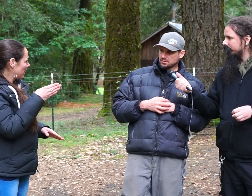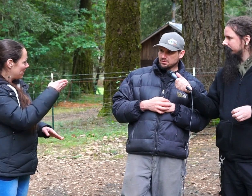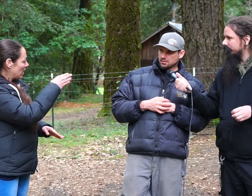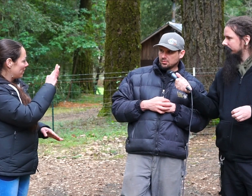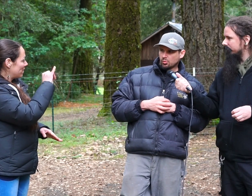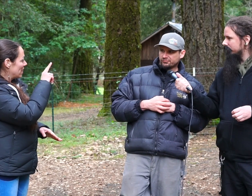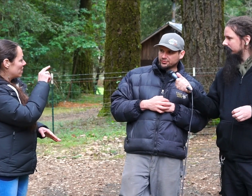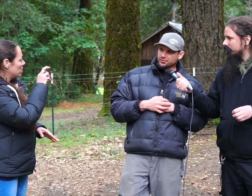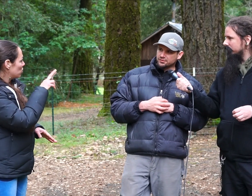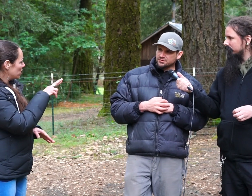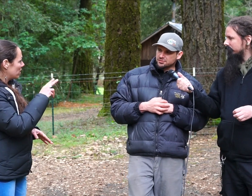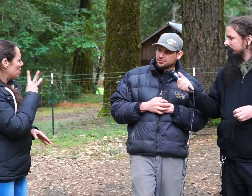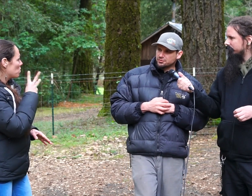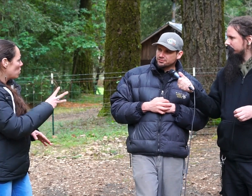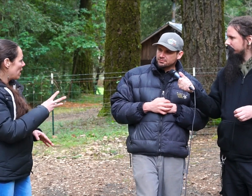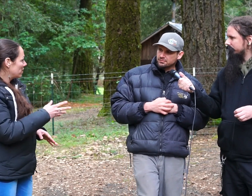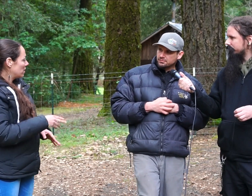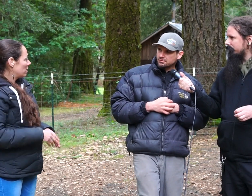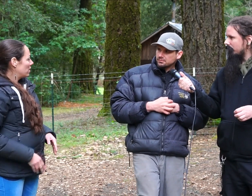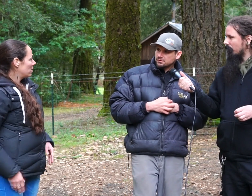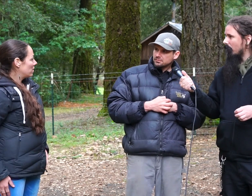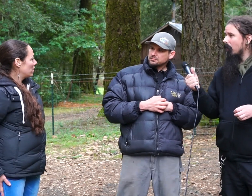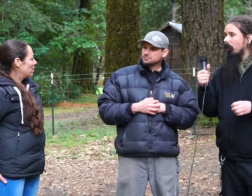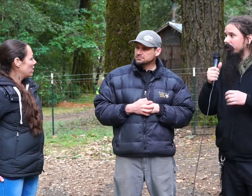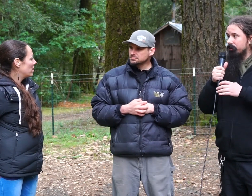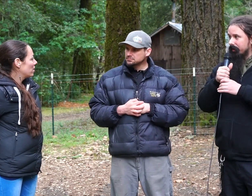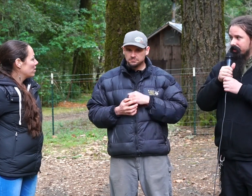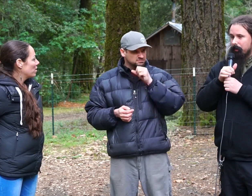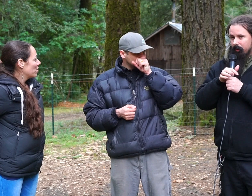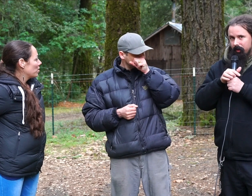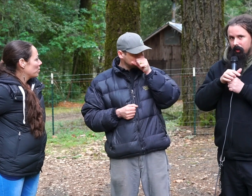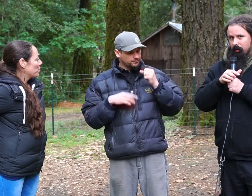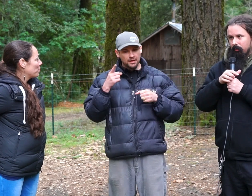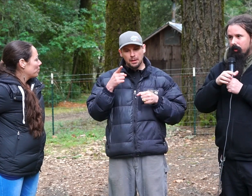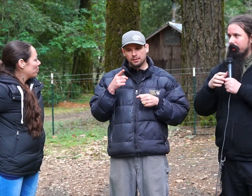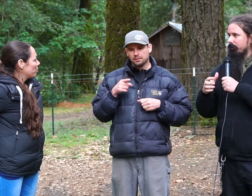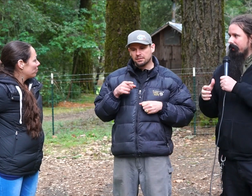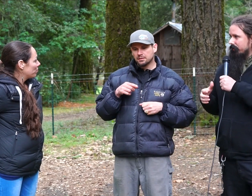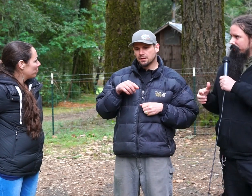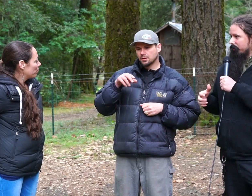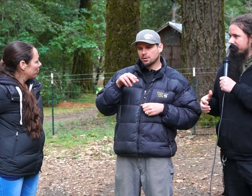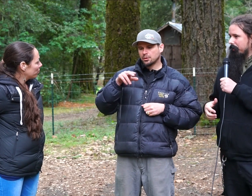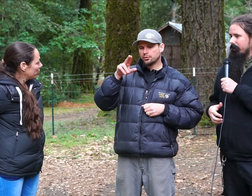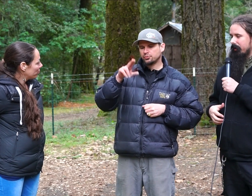what filter do you use? we use a separate called a radial flow separator